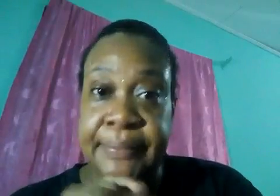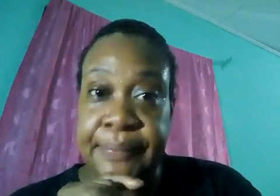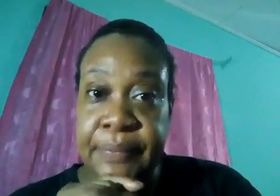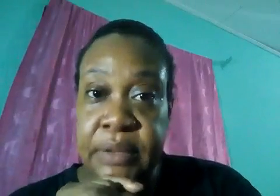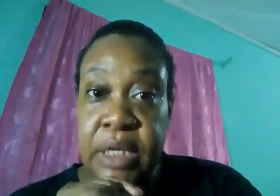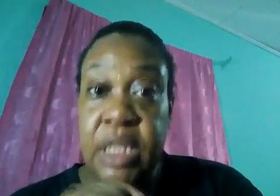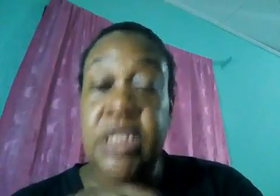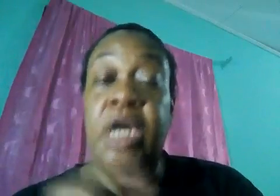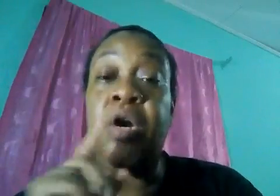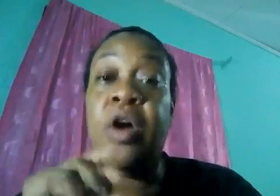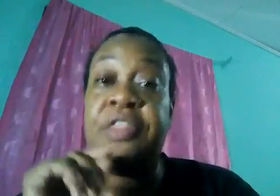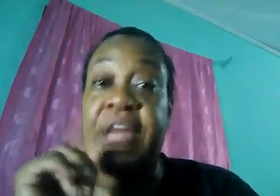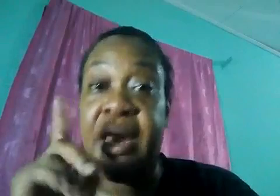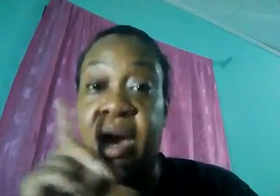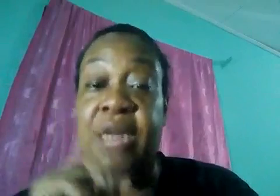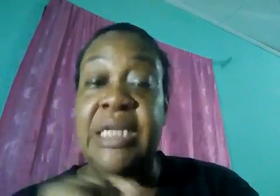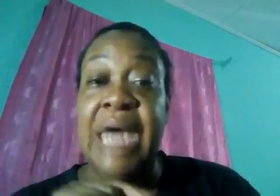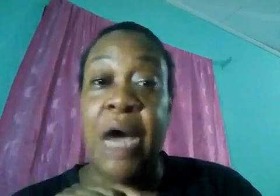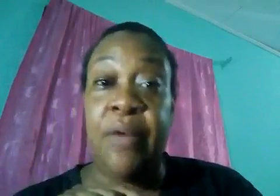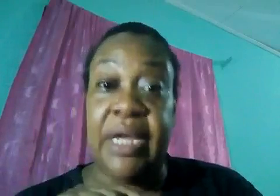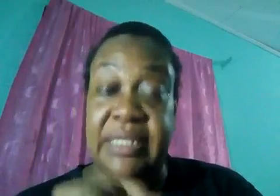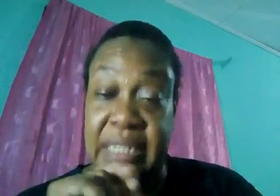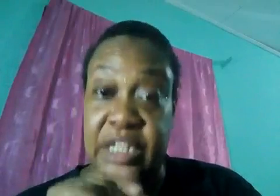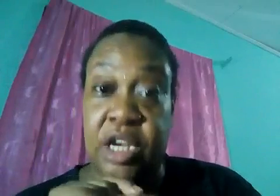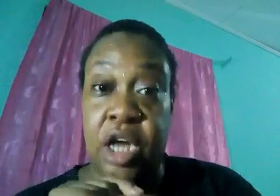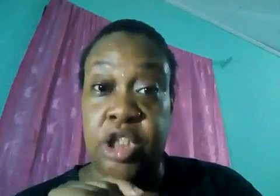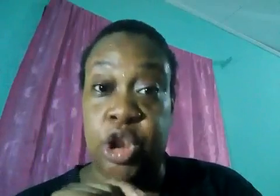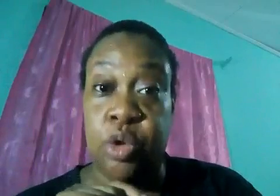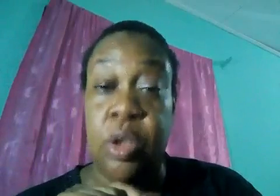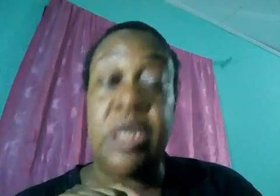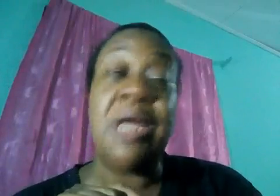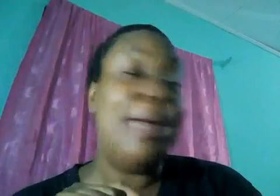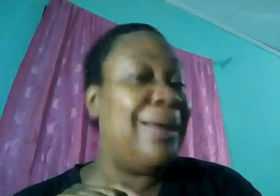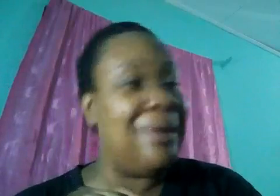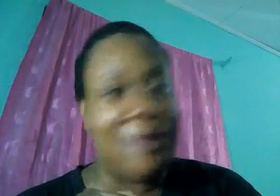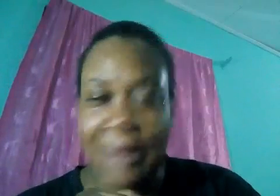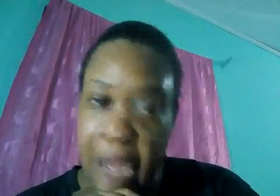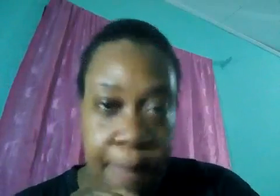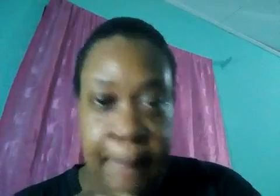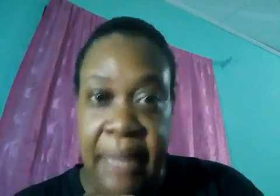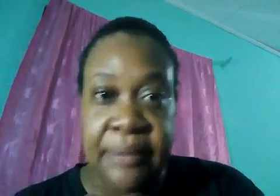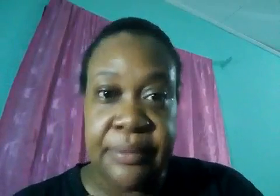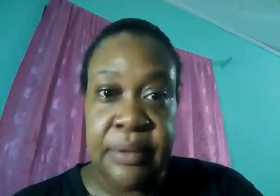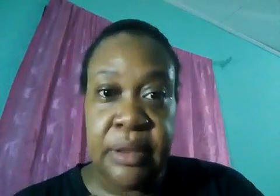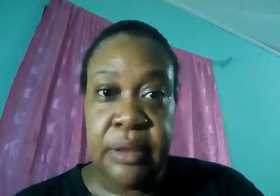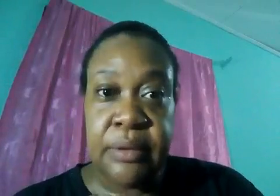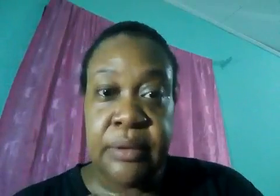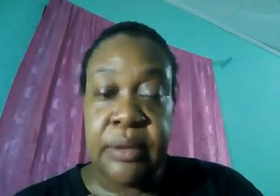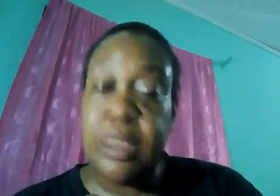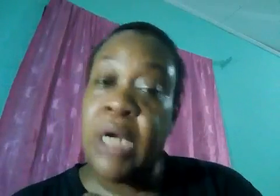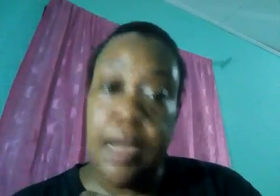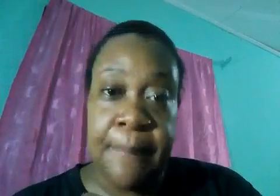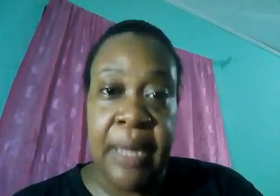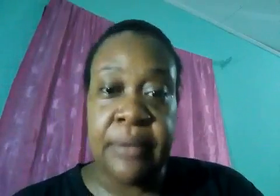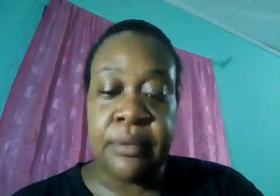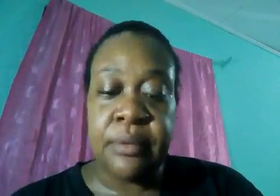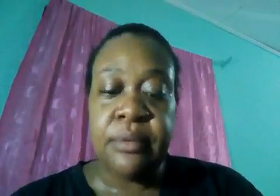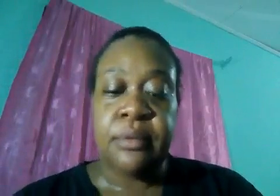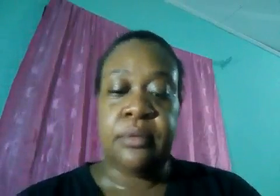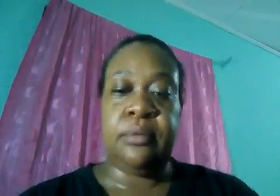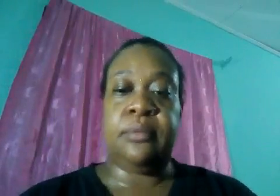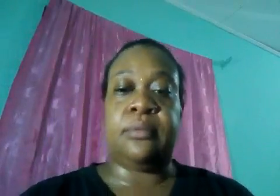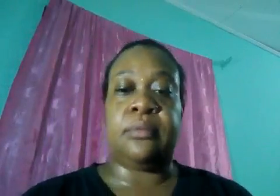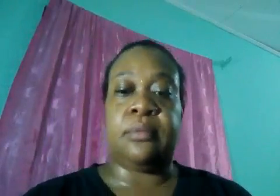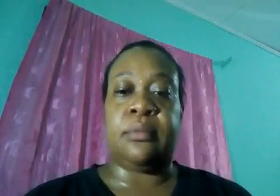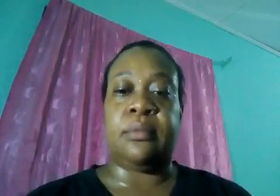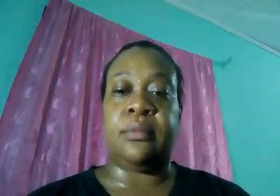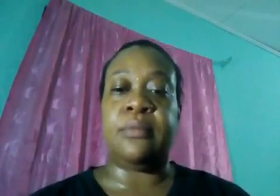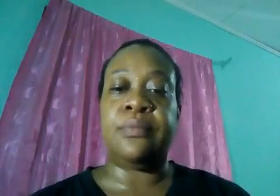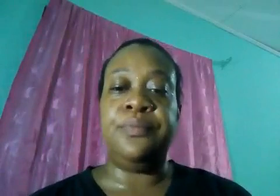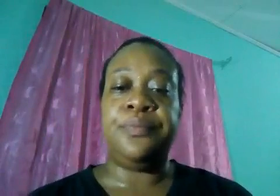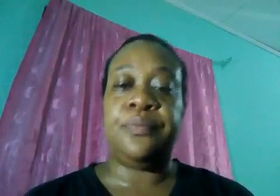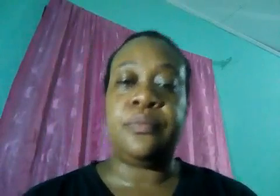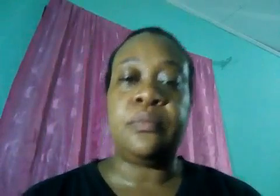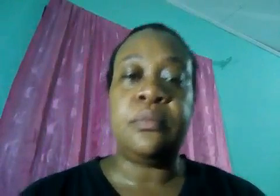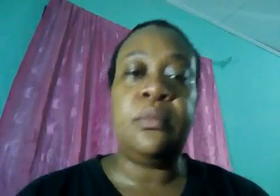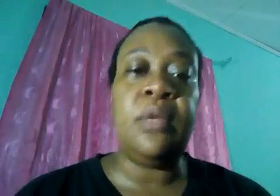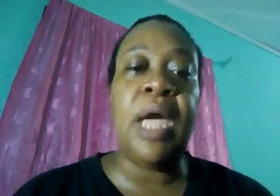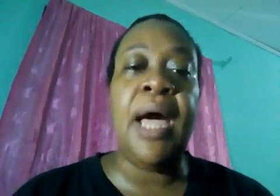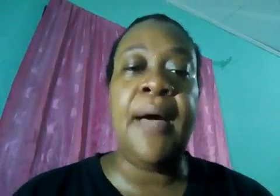The Lord thy God, Yahweh, is in control. Not man. Not man. As I